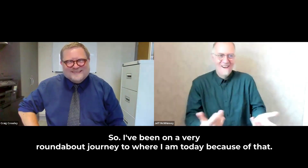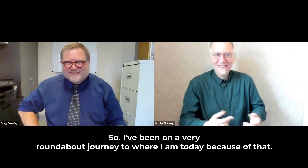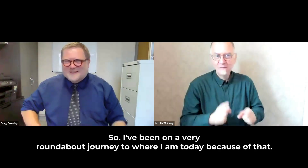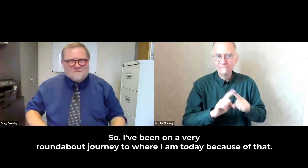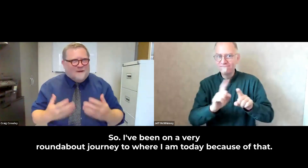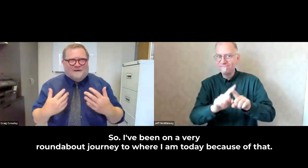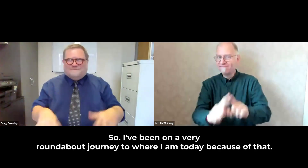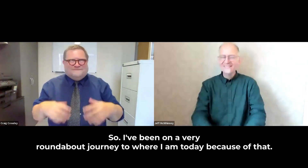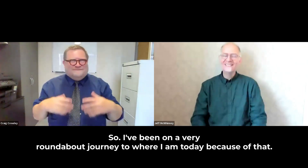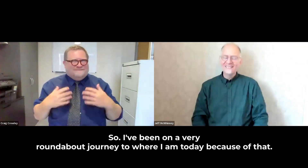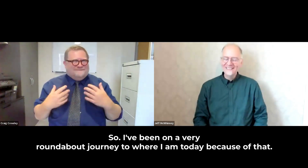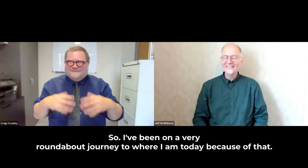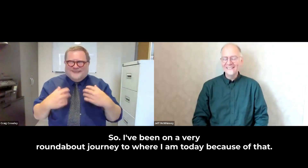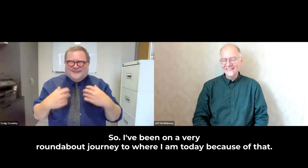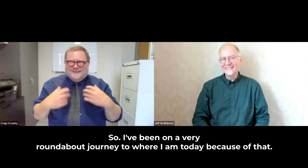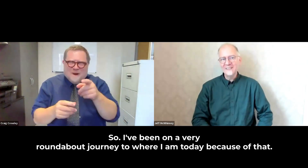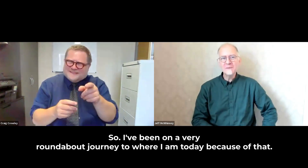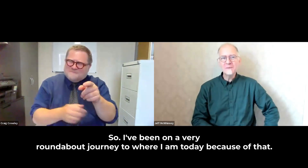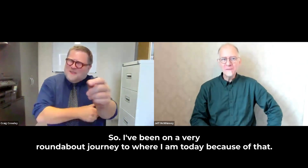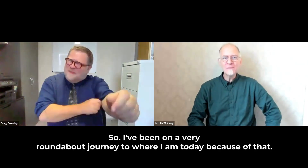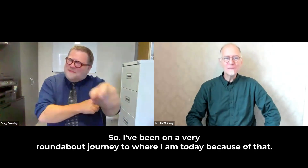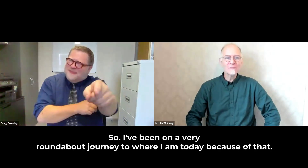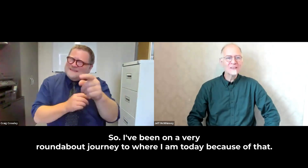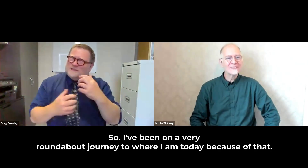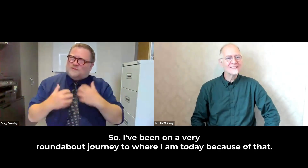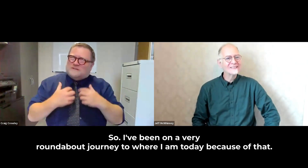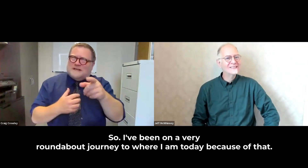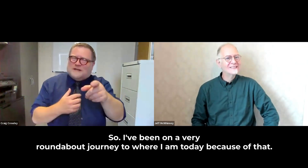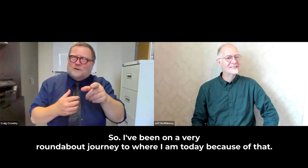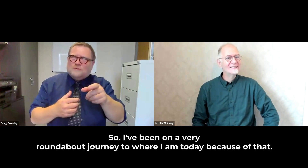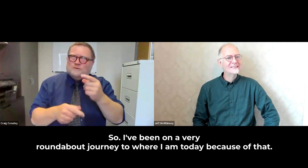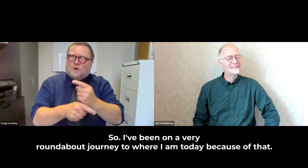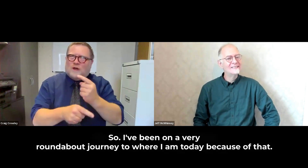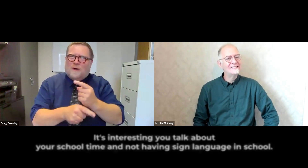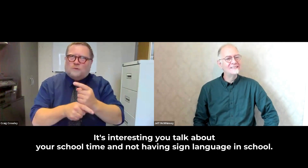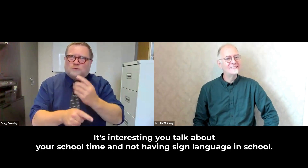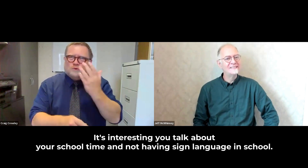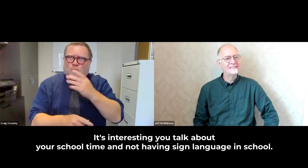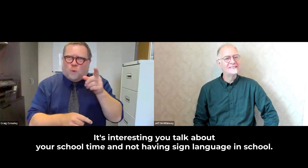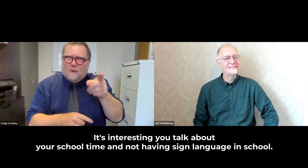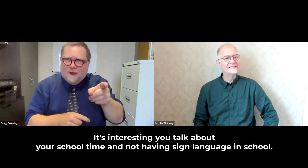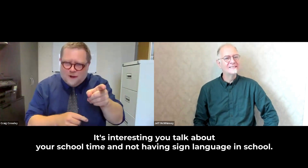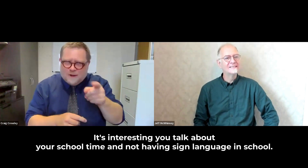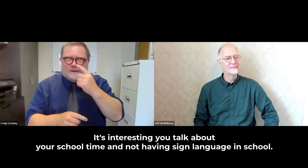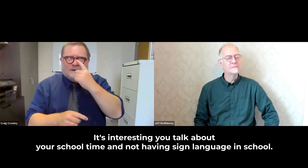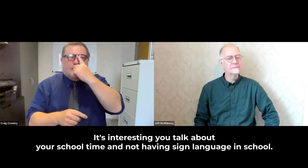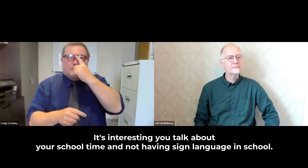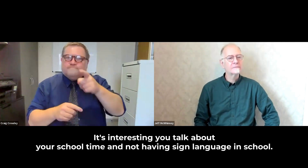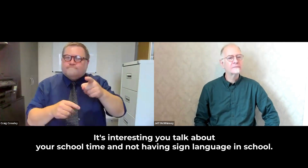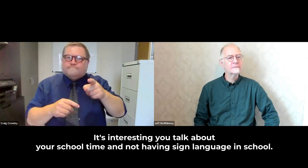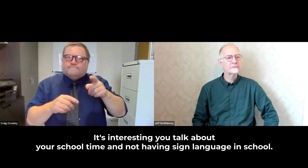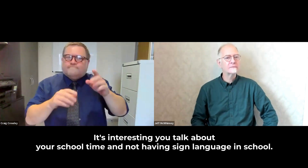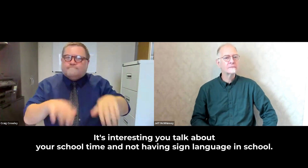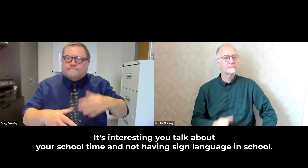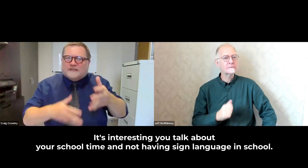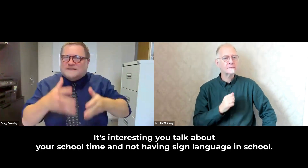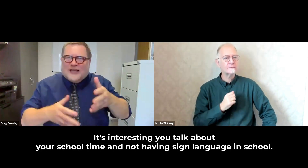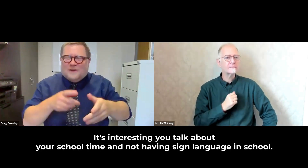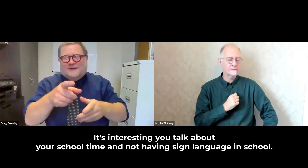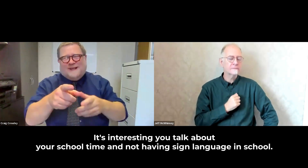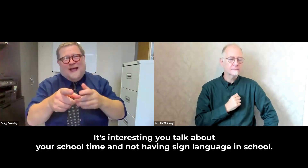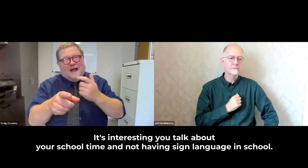very roundabout journey to where I am today because of that. It's interesting you talk about your school